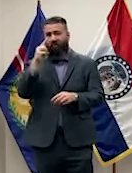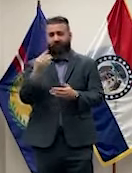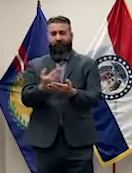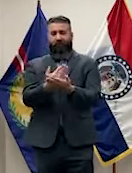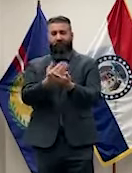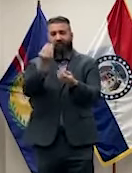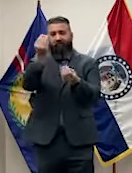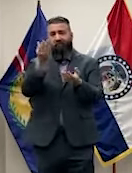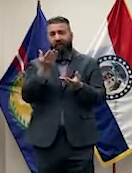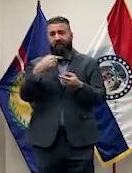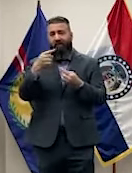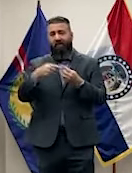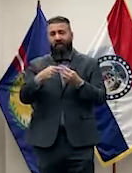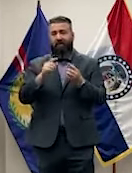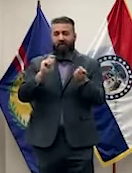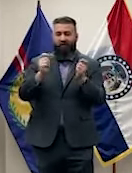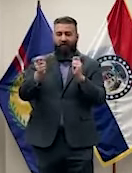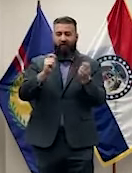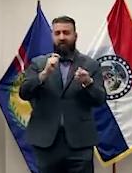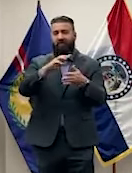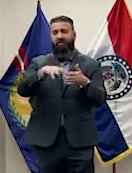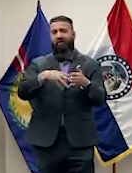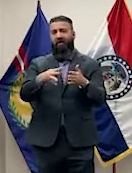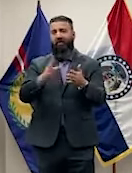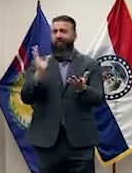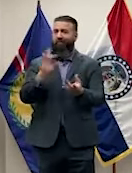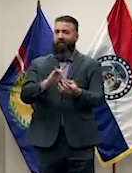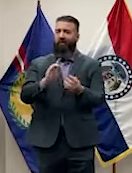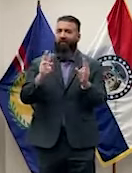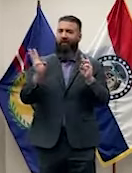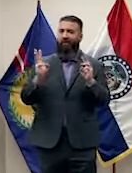updates about changes in scheduling based on weather patterns.